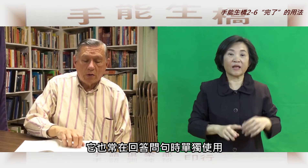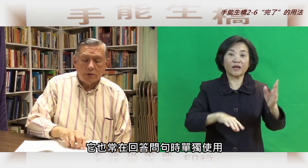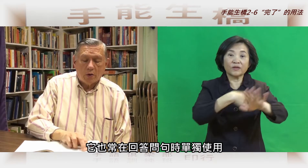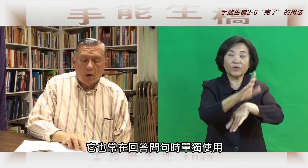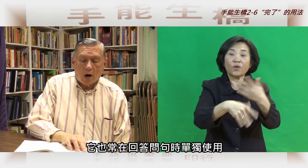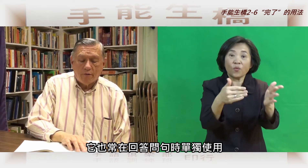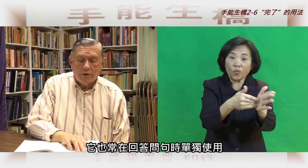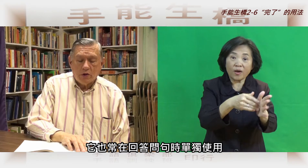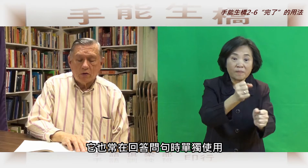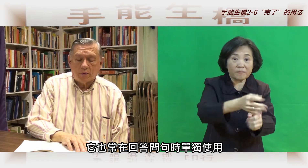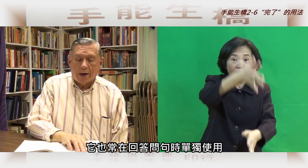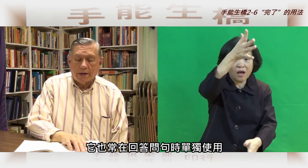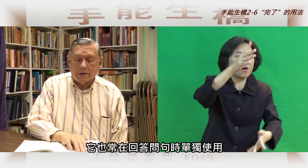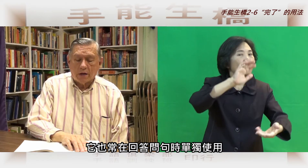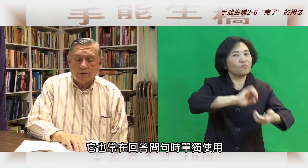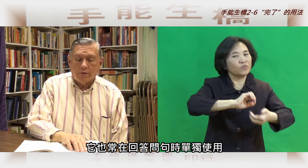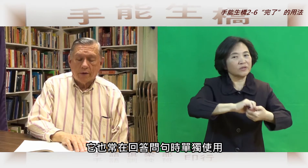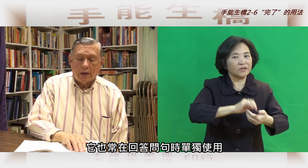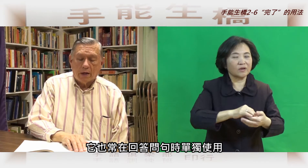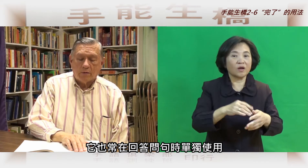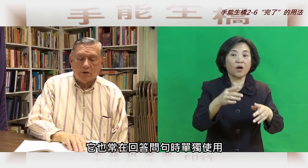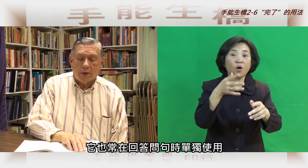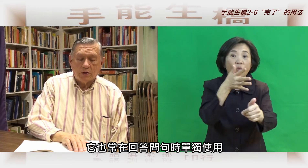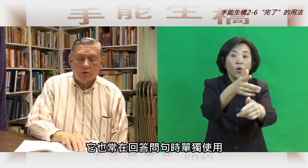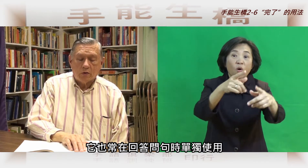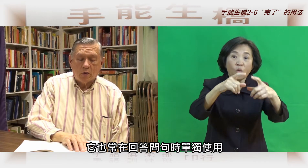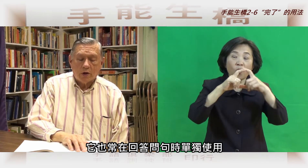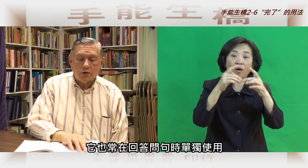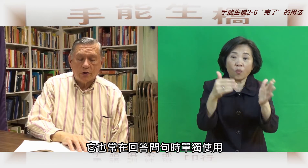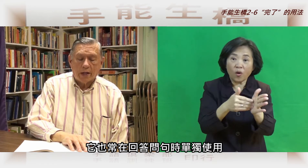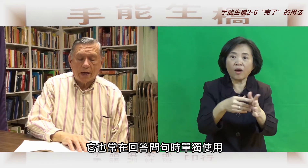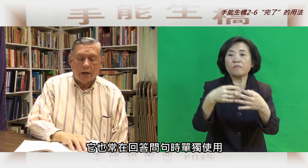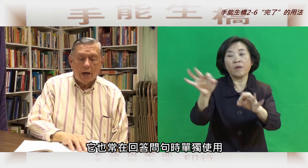it is also often used by itself in